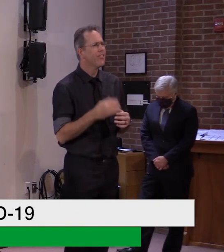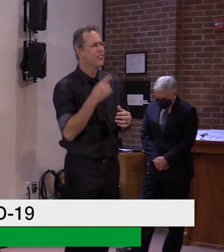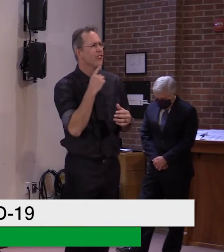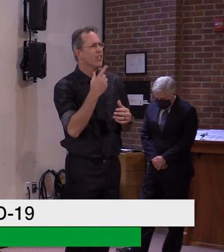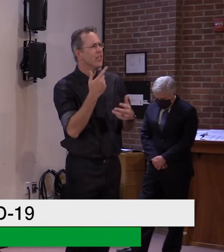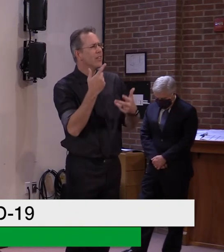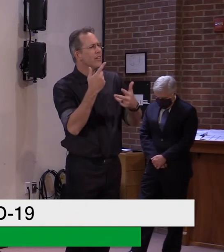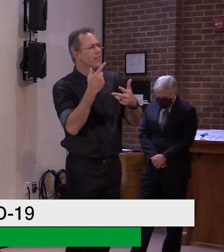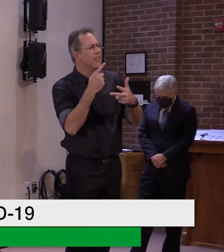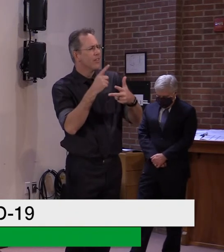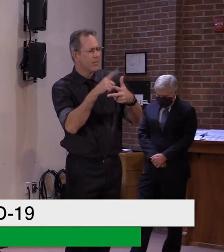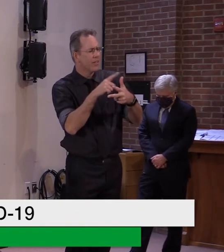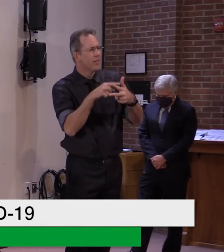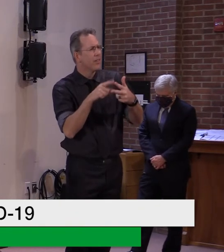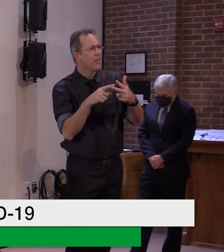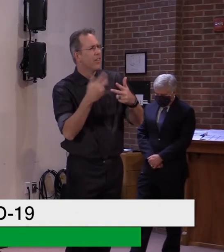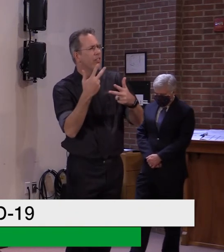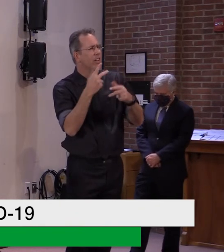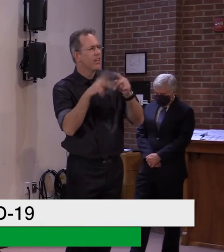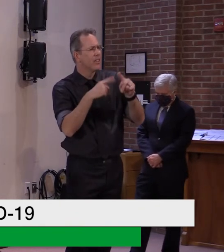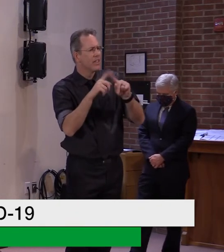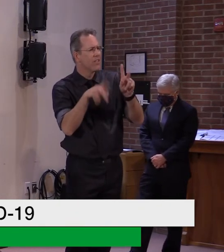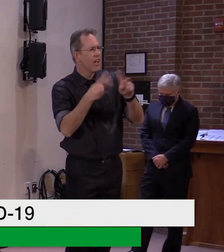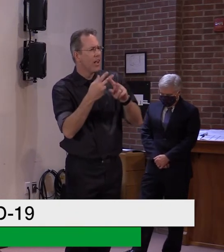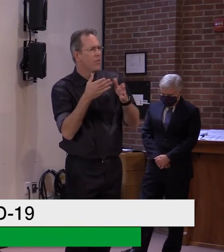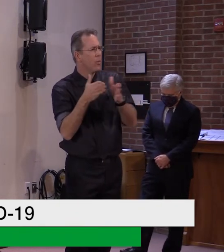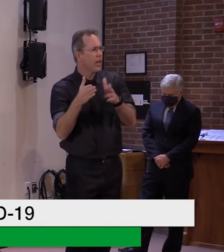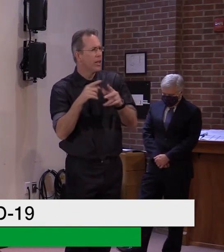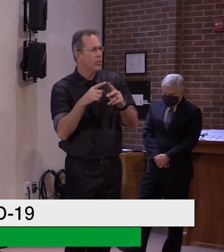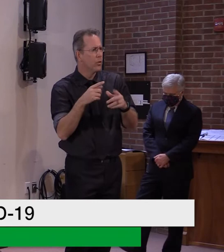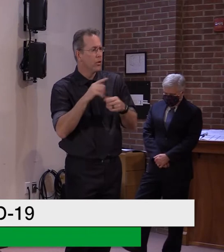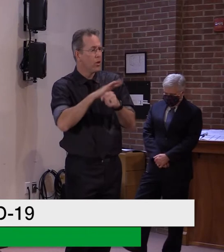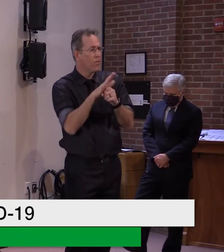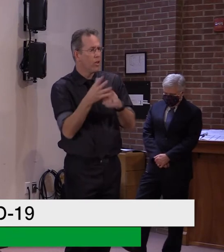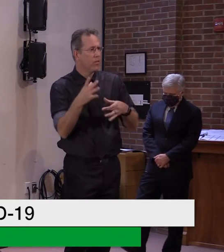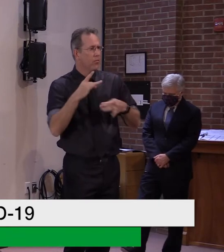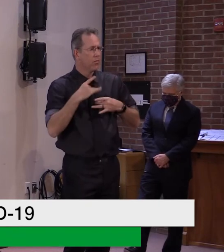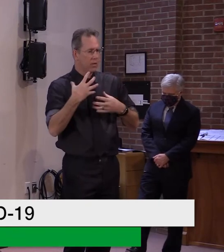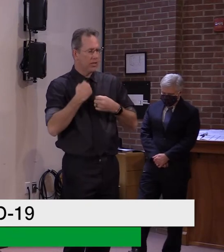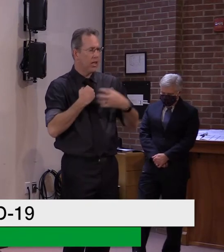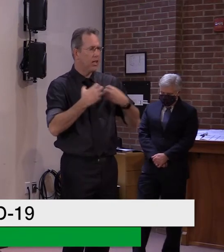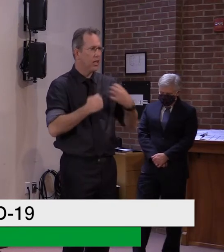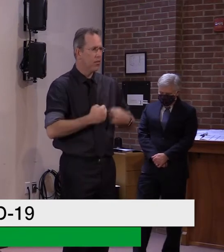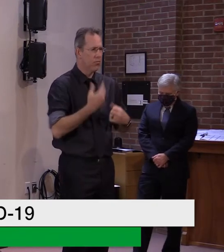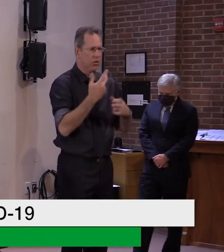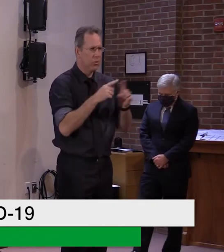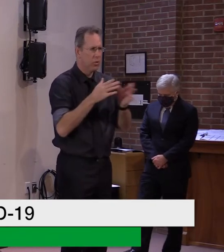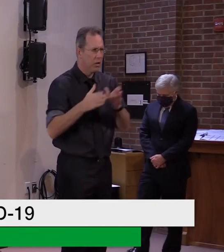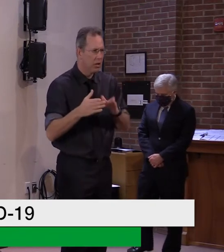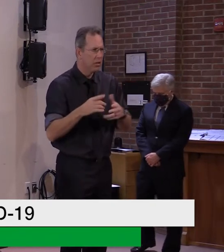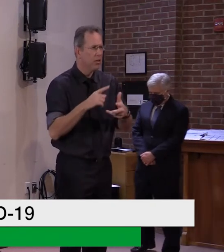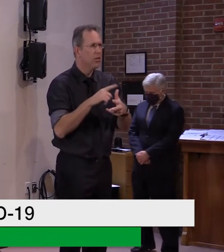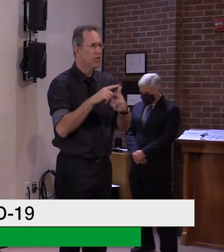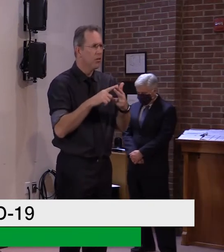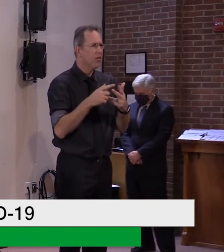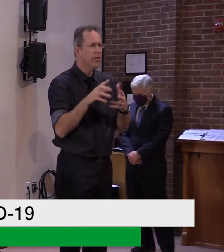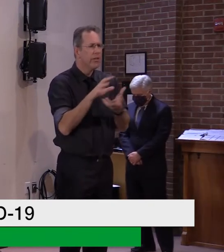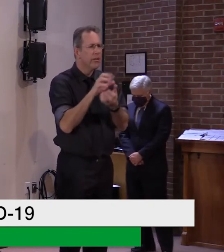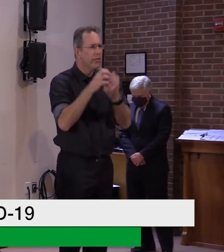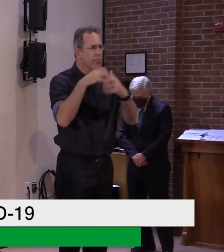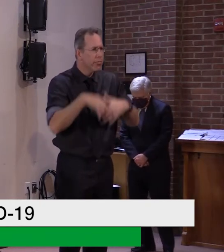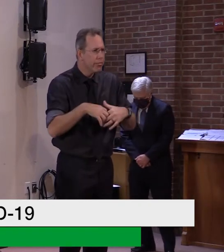vaccine to come into the come in and disable if you will the covet virus and and